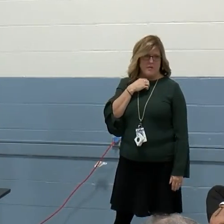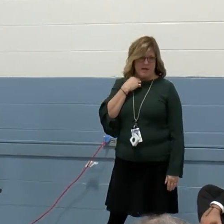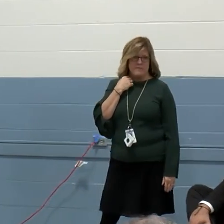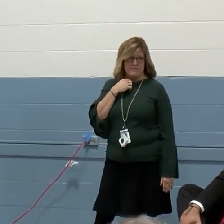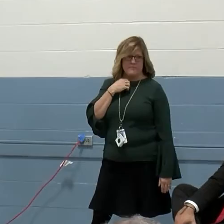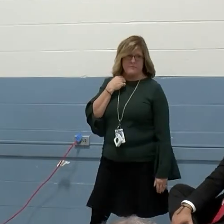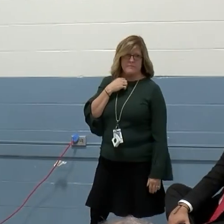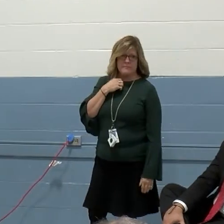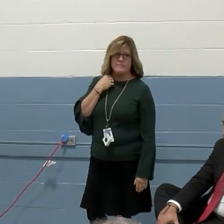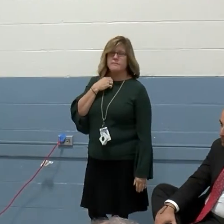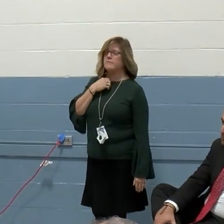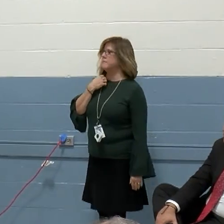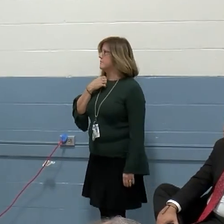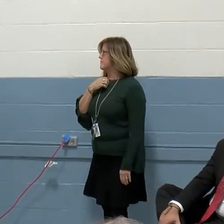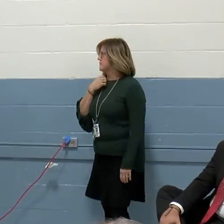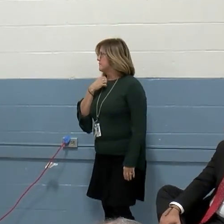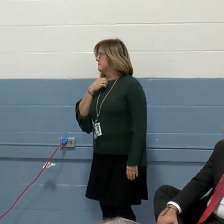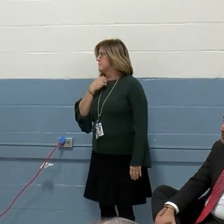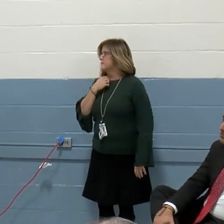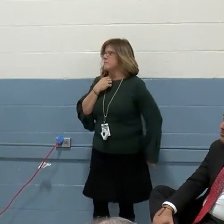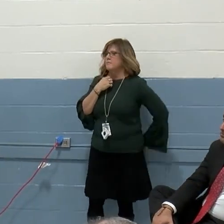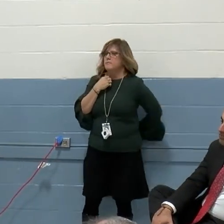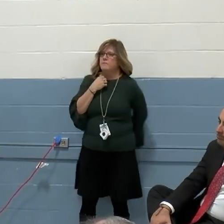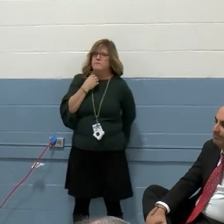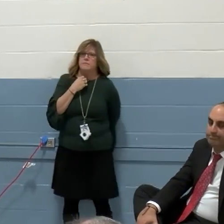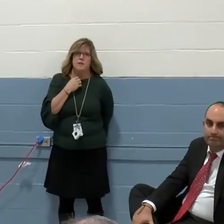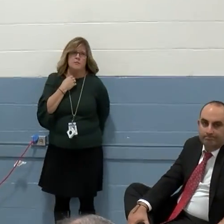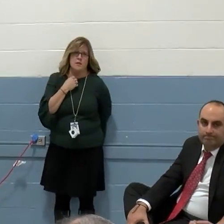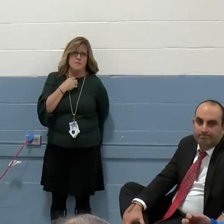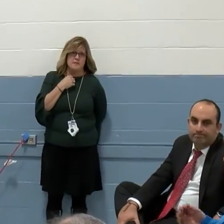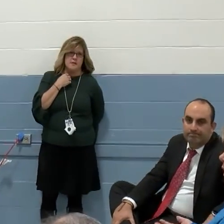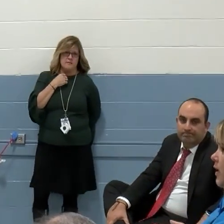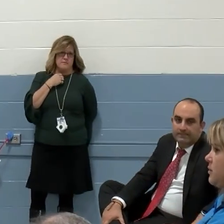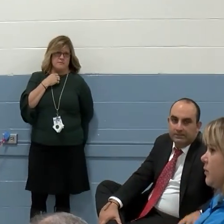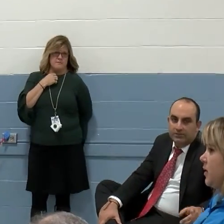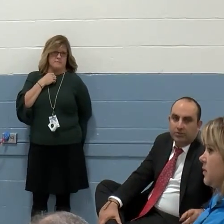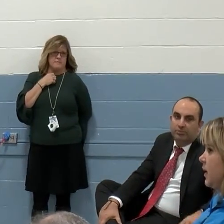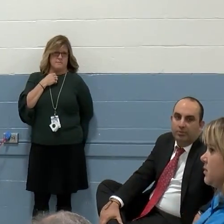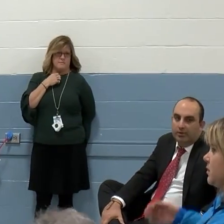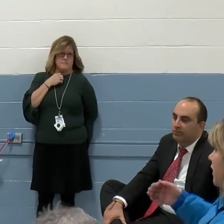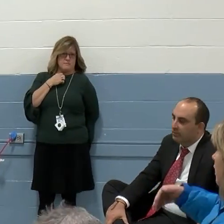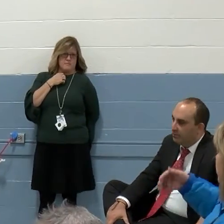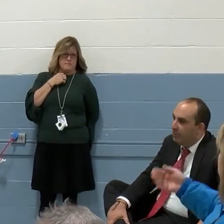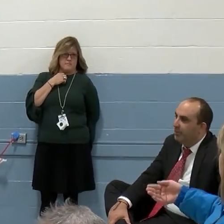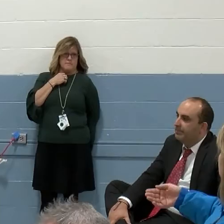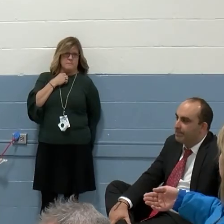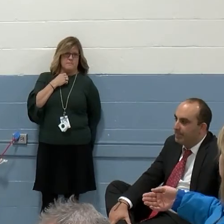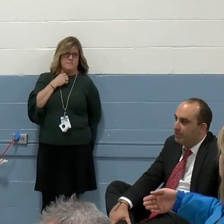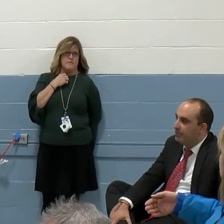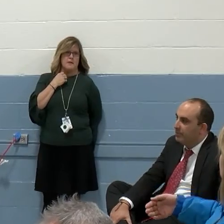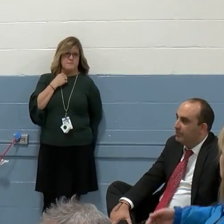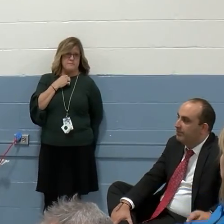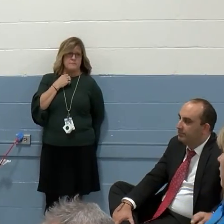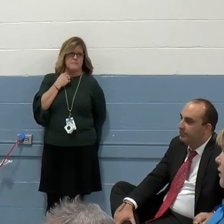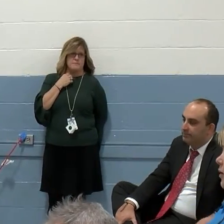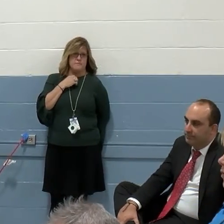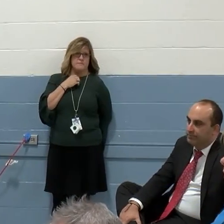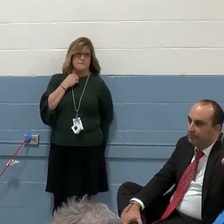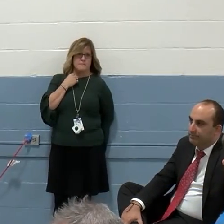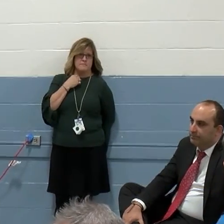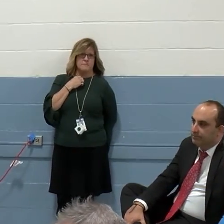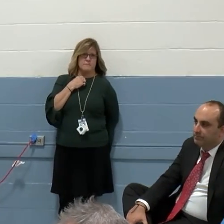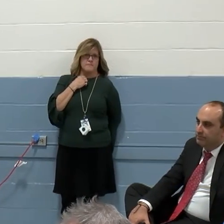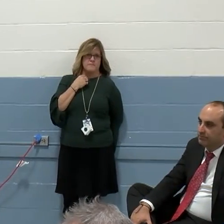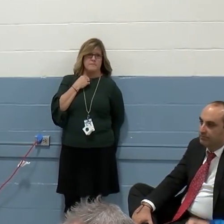have NPS, who want to stop violence. And so why not start training some of these kids to become the trainers? Yeah. And then it